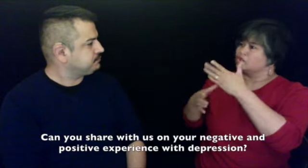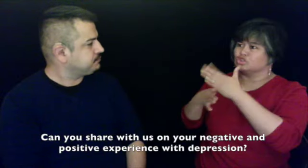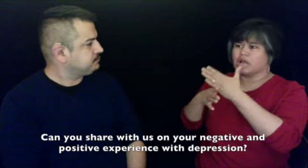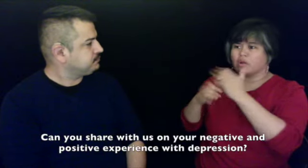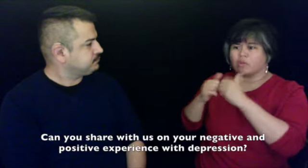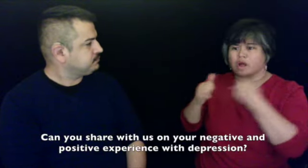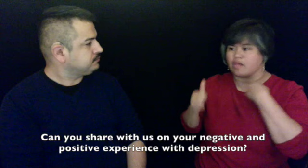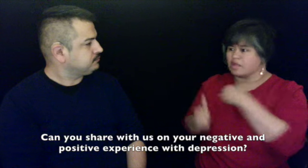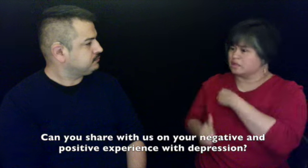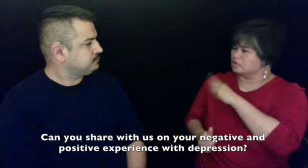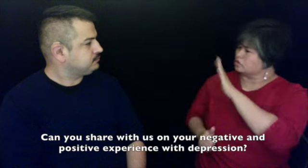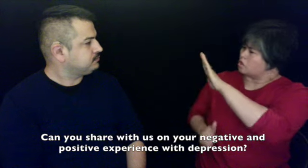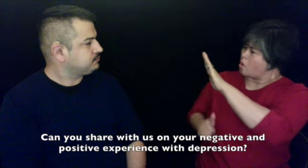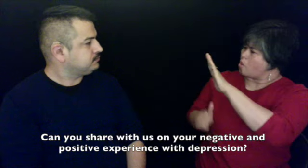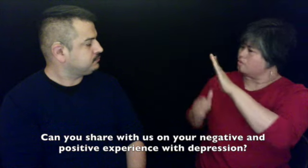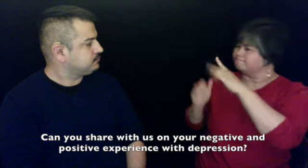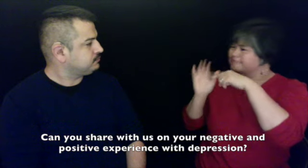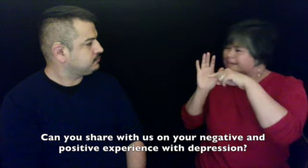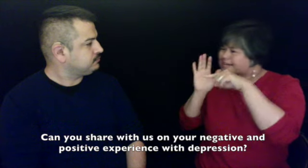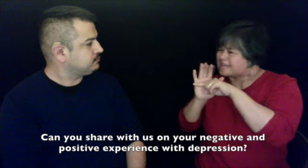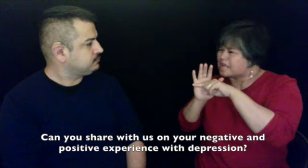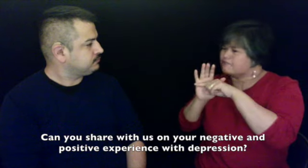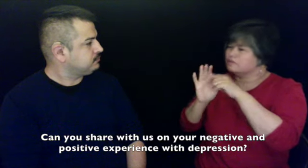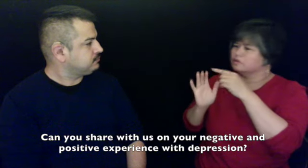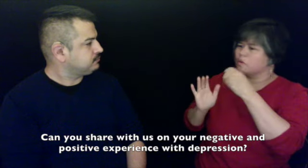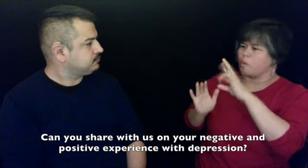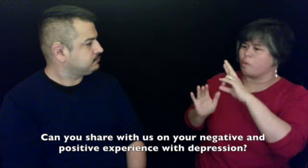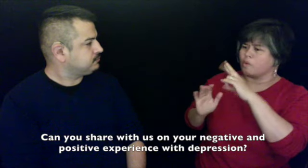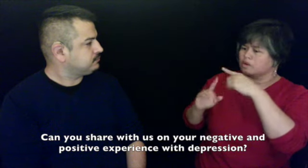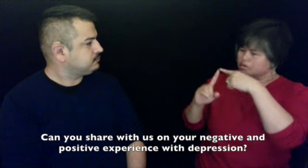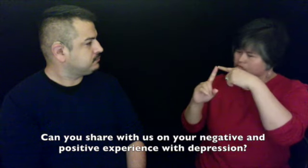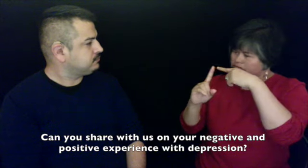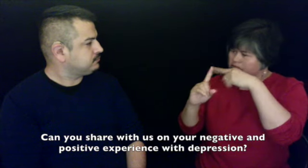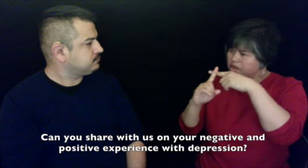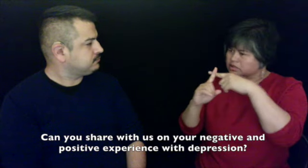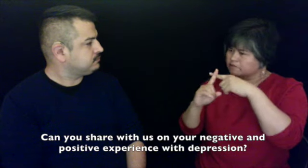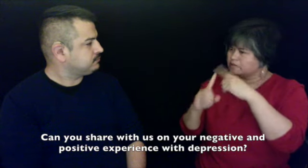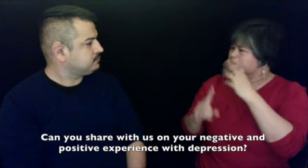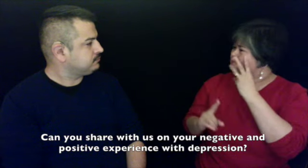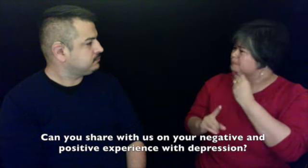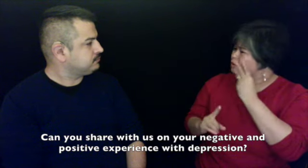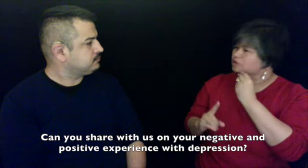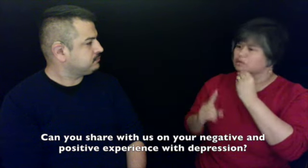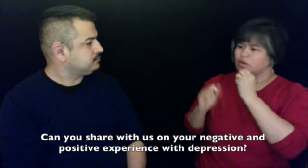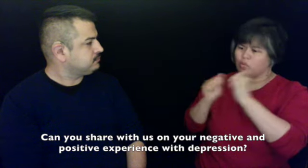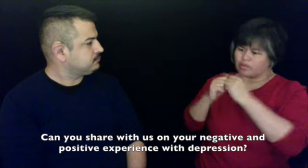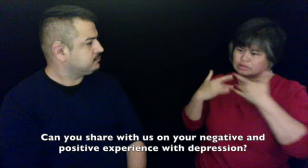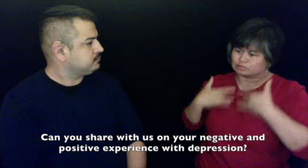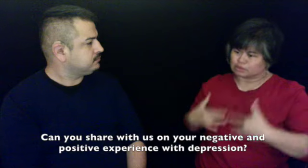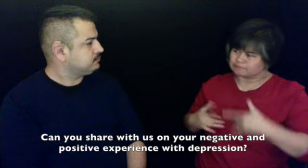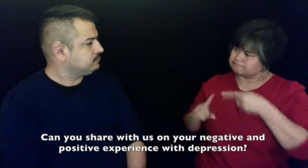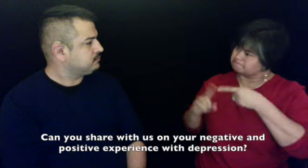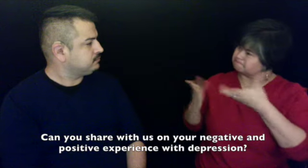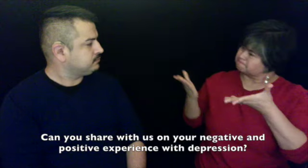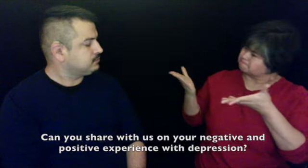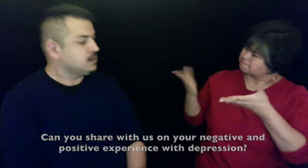Can you share with us on your negative and positive experiences with depression?